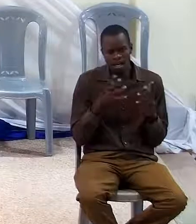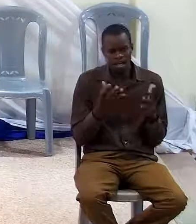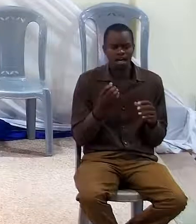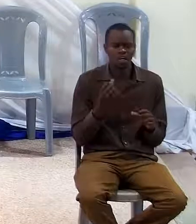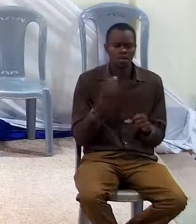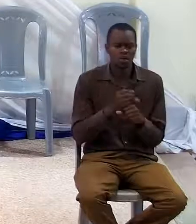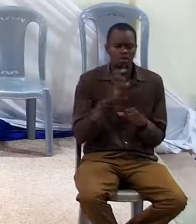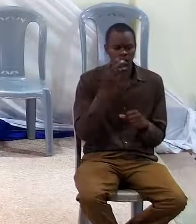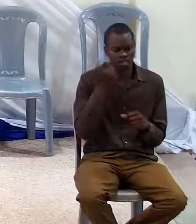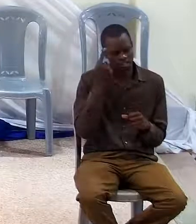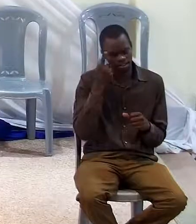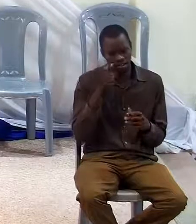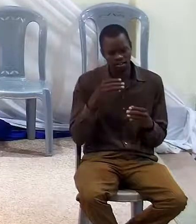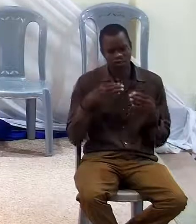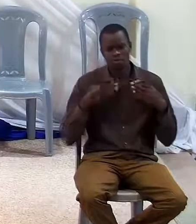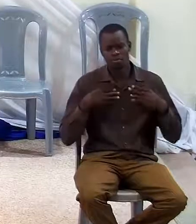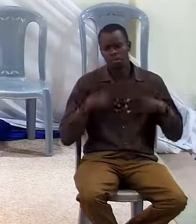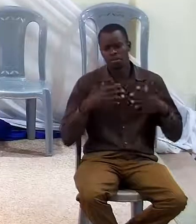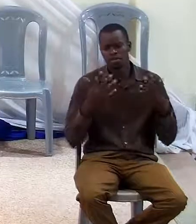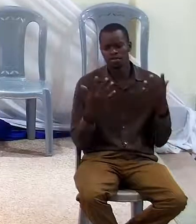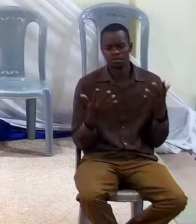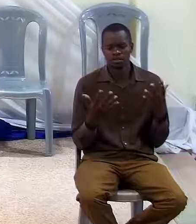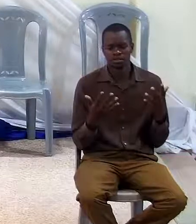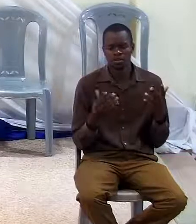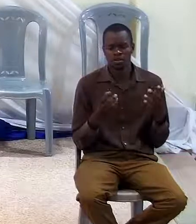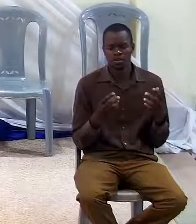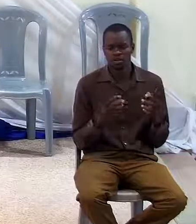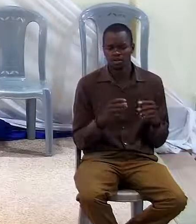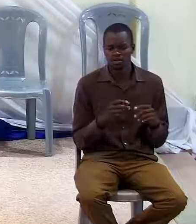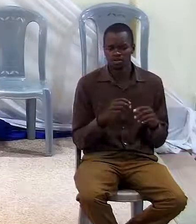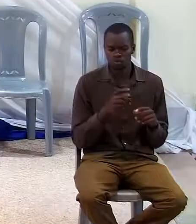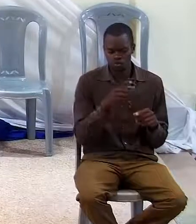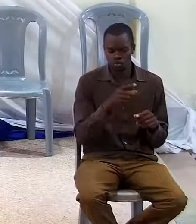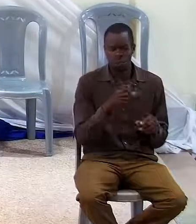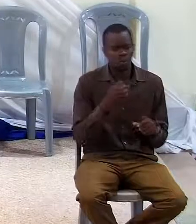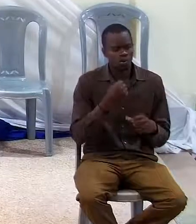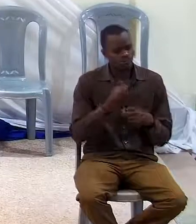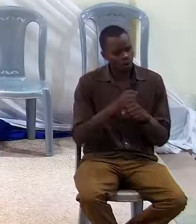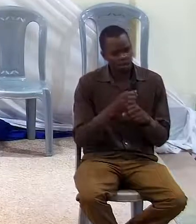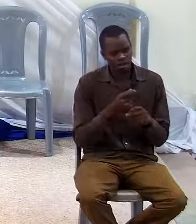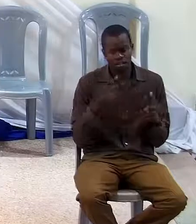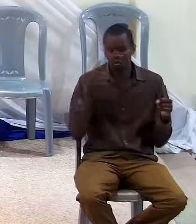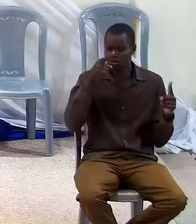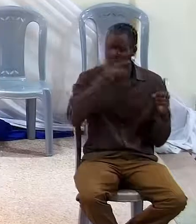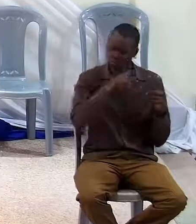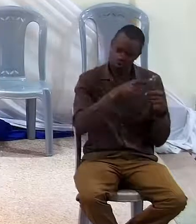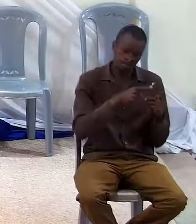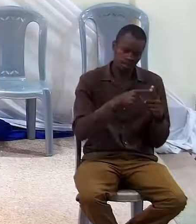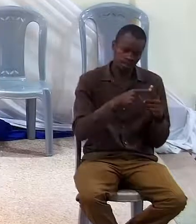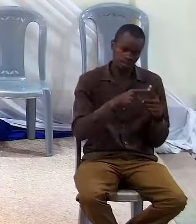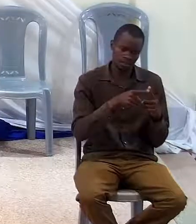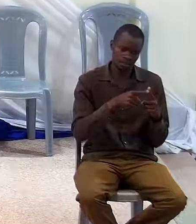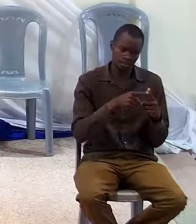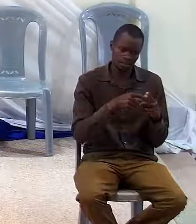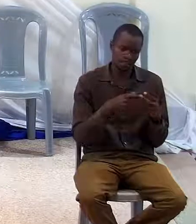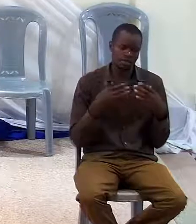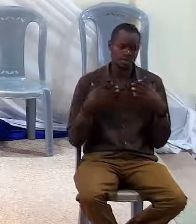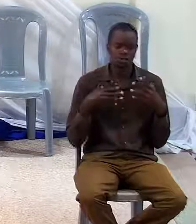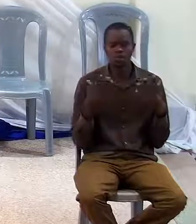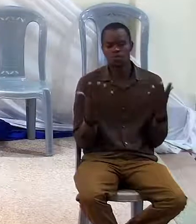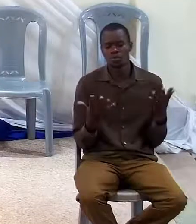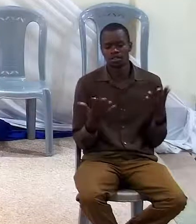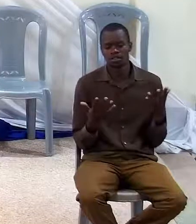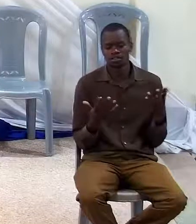to work towards, now that you know you can place yourself somewhere, you can tell yourself whether you are